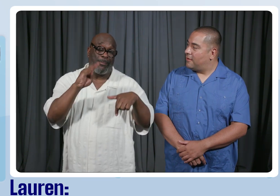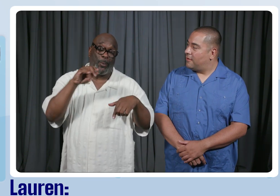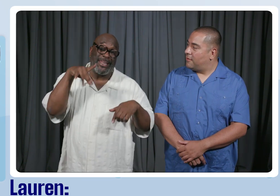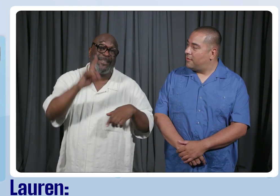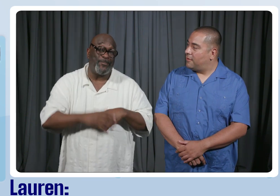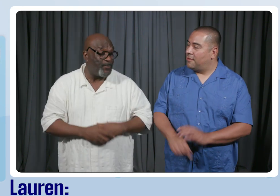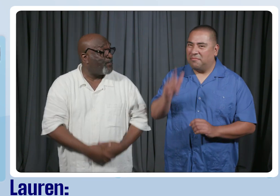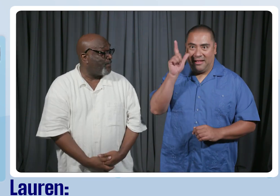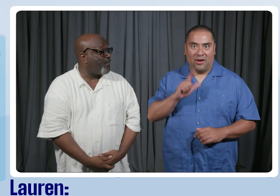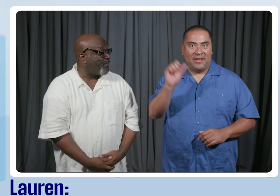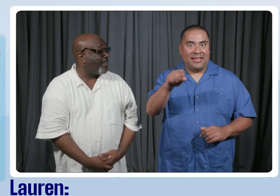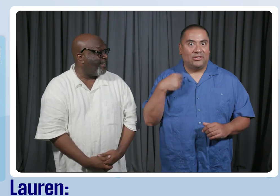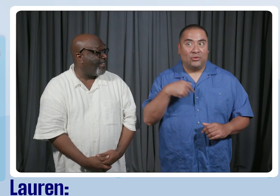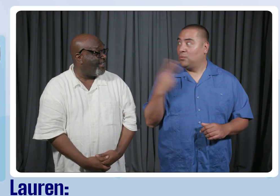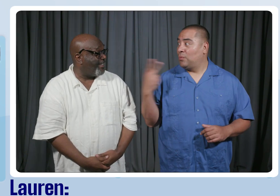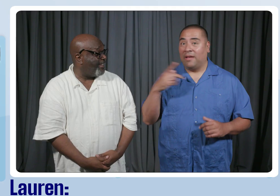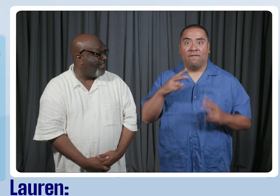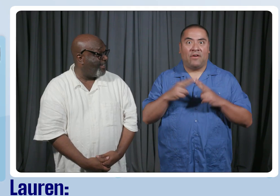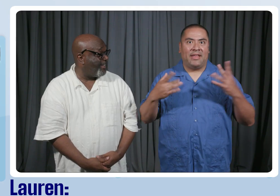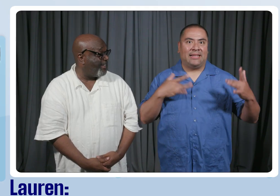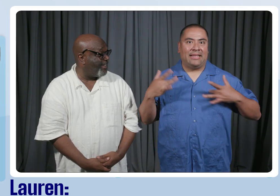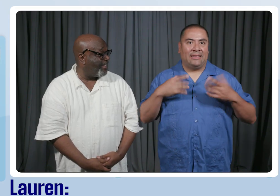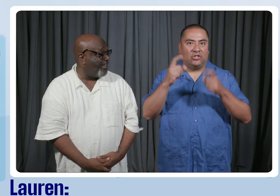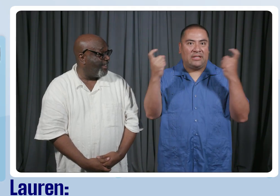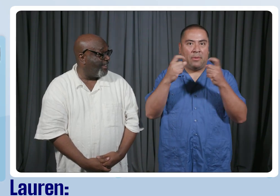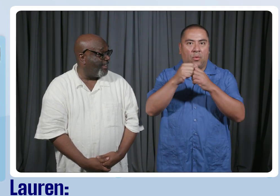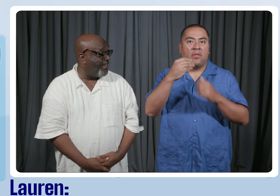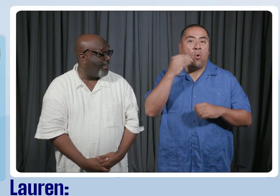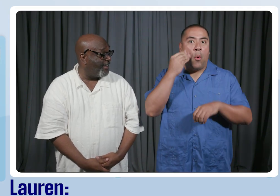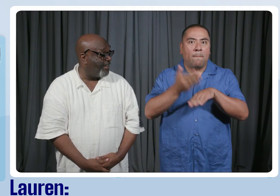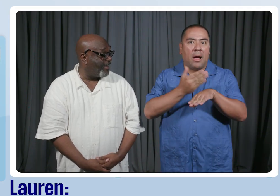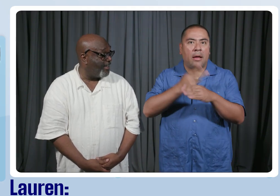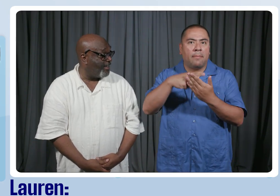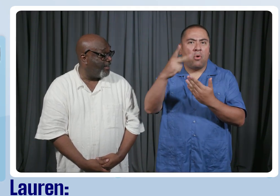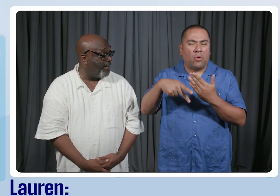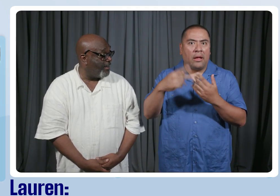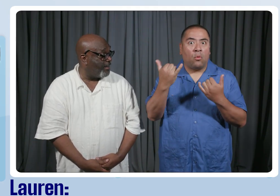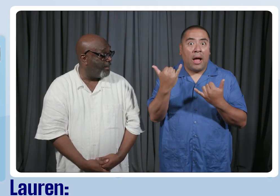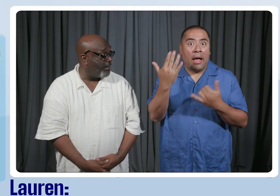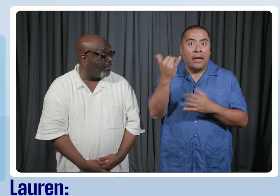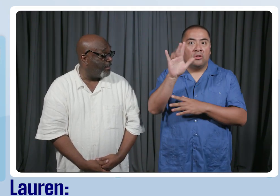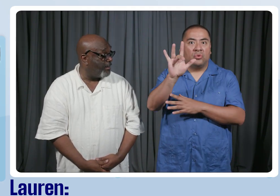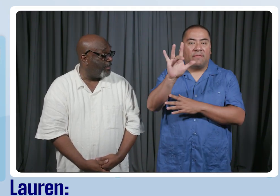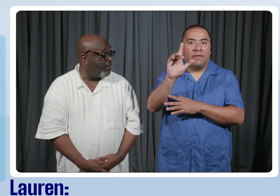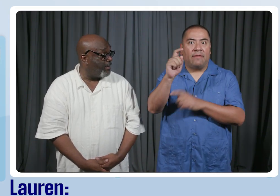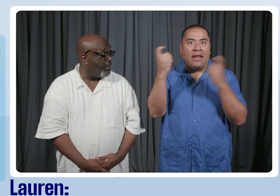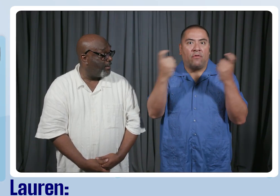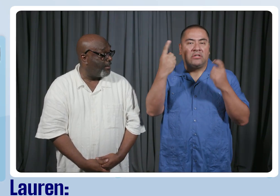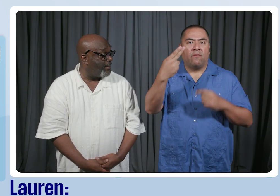Yes, and we are very excited to celebrate with the HomeMod program because it is the 25th anniversary of